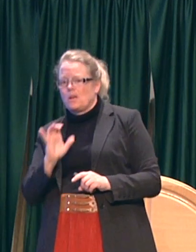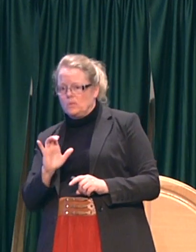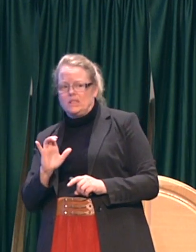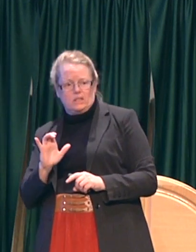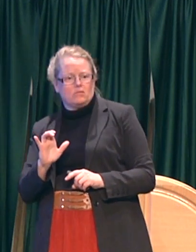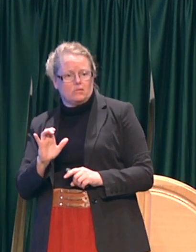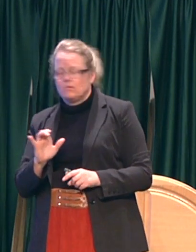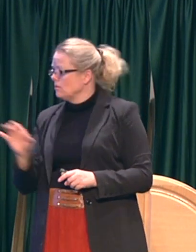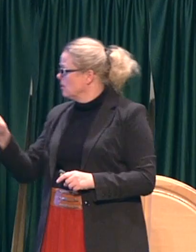Interpreters often travel